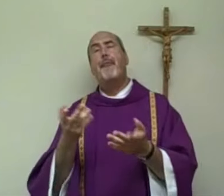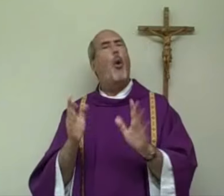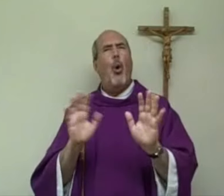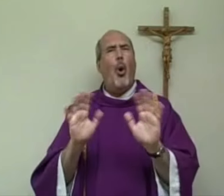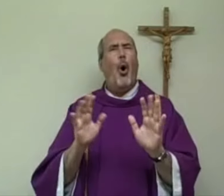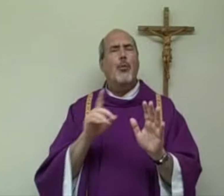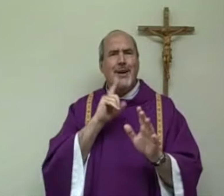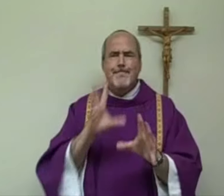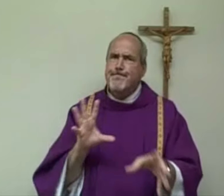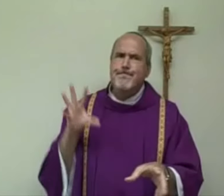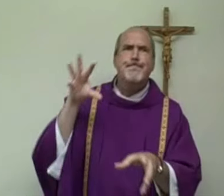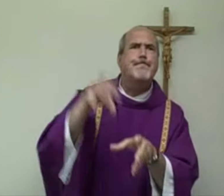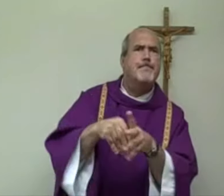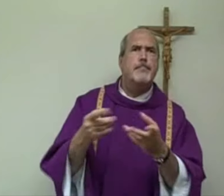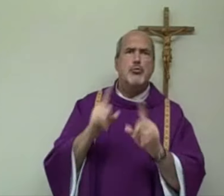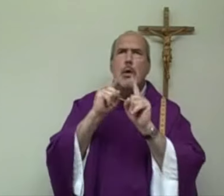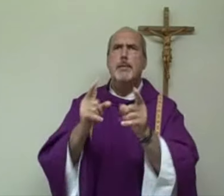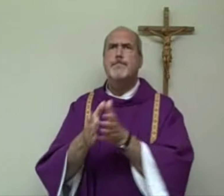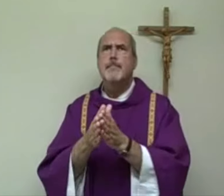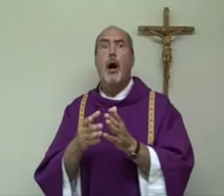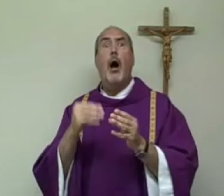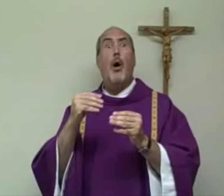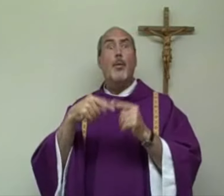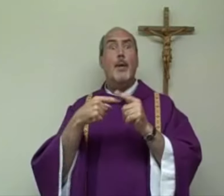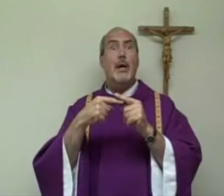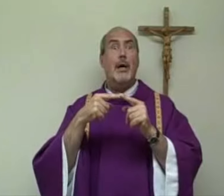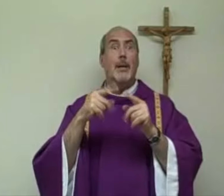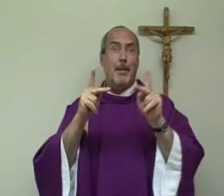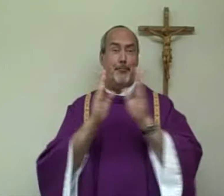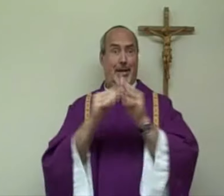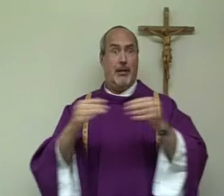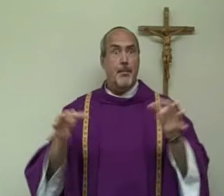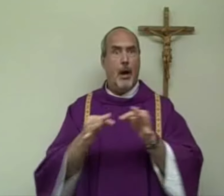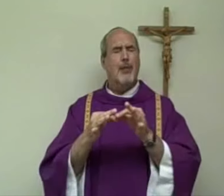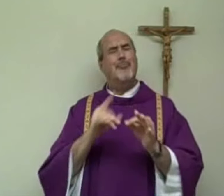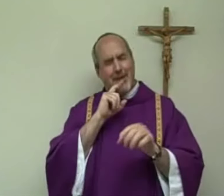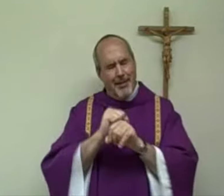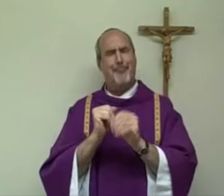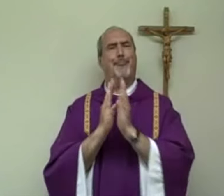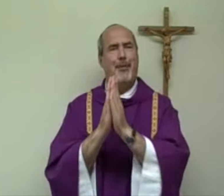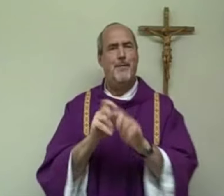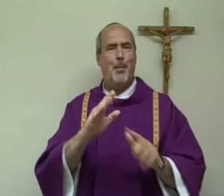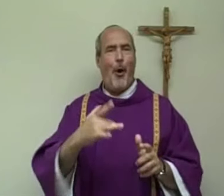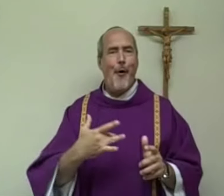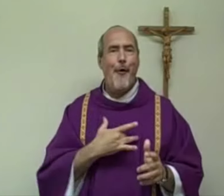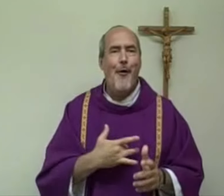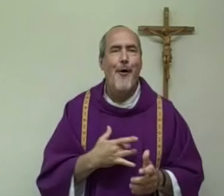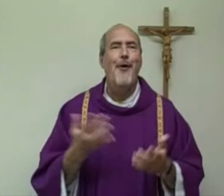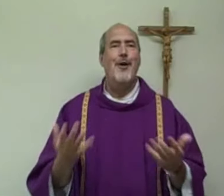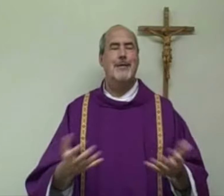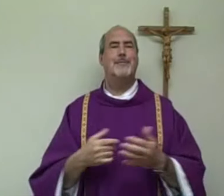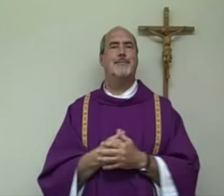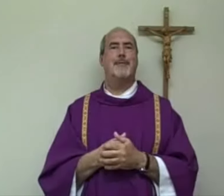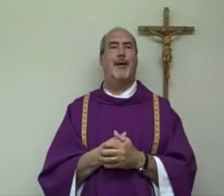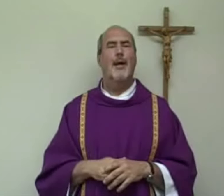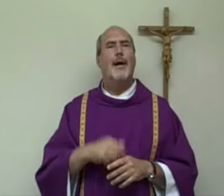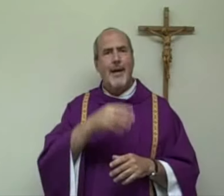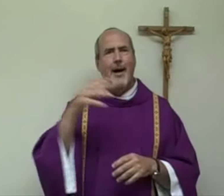Mass, we shouldn't just sit there. We should get involved and be connected with the Mass and really pray from our